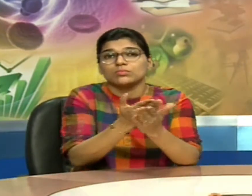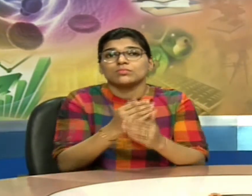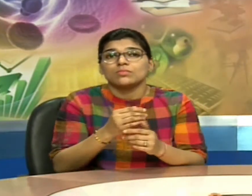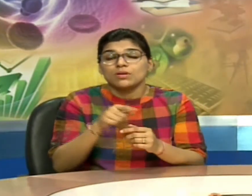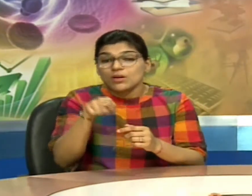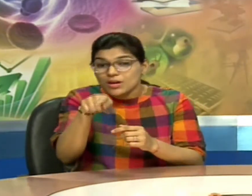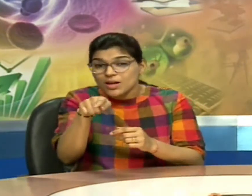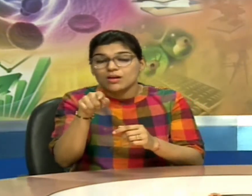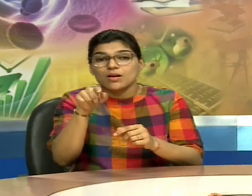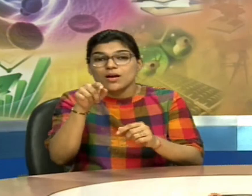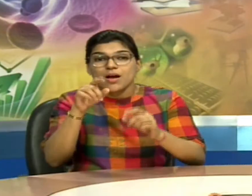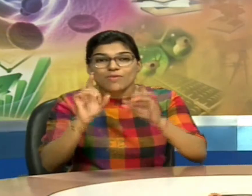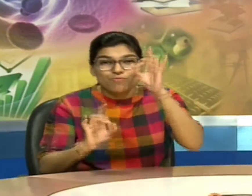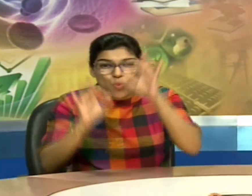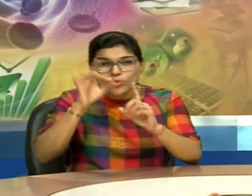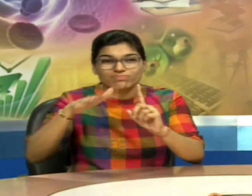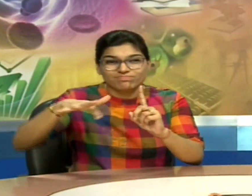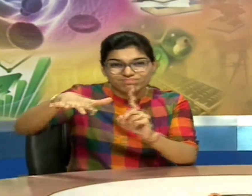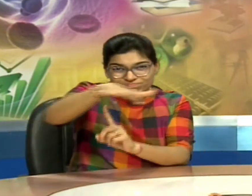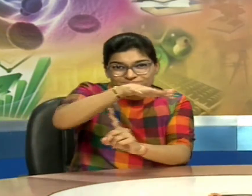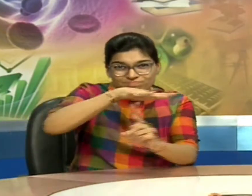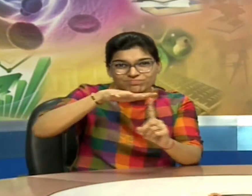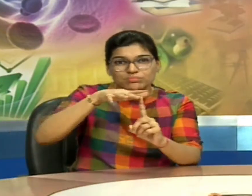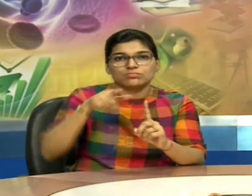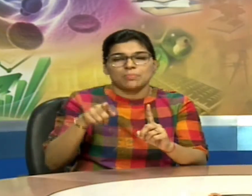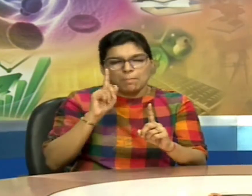In this unit, in this poem,